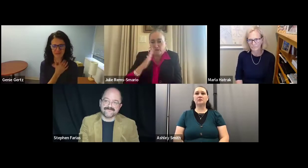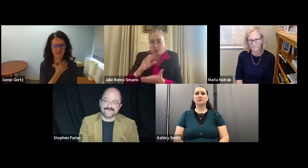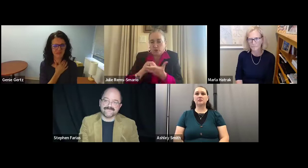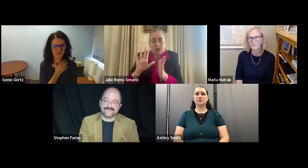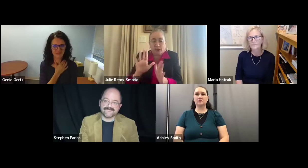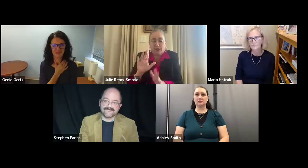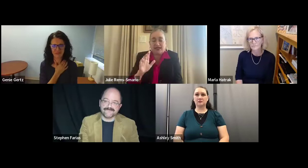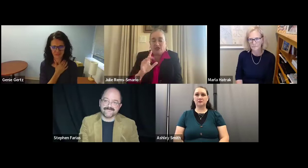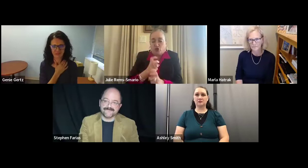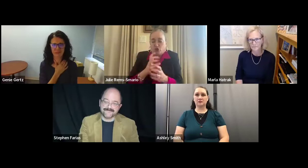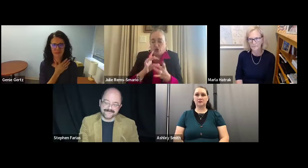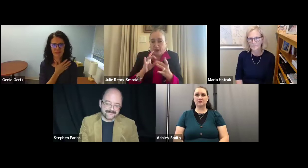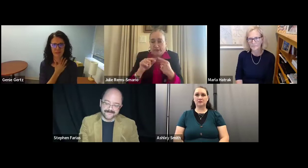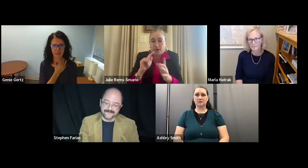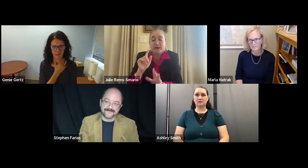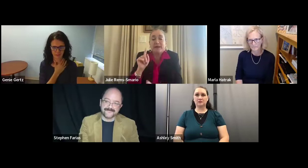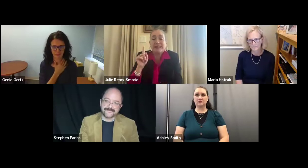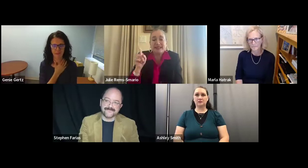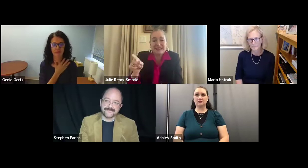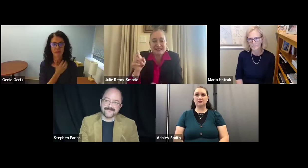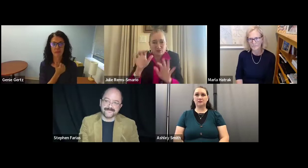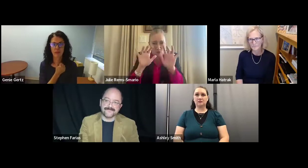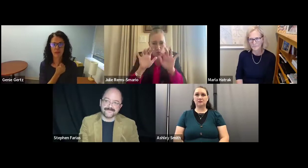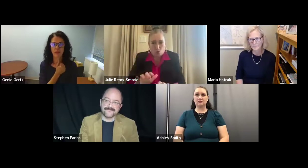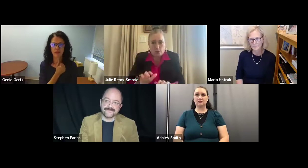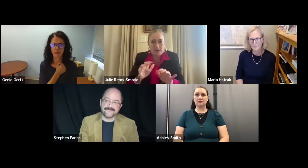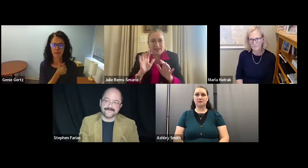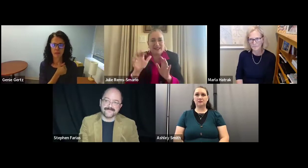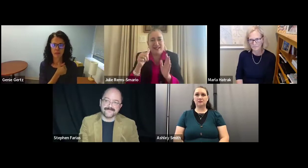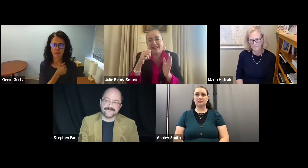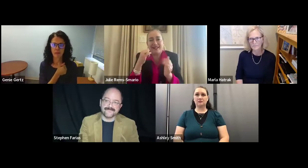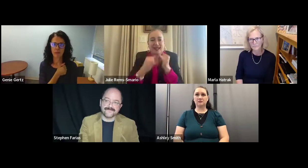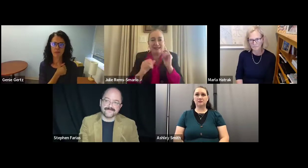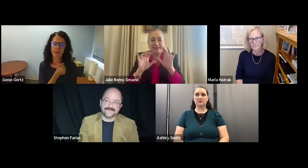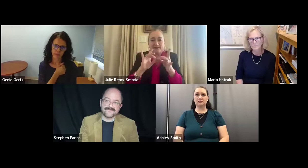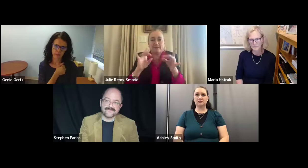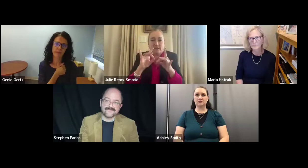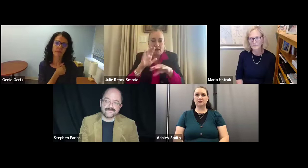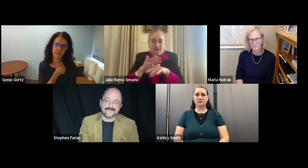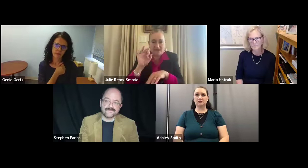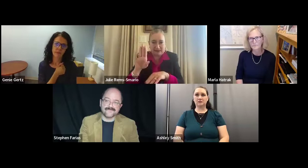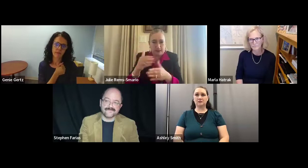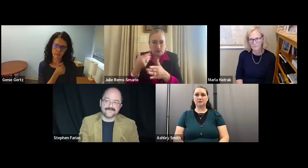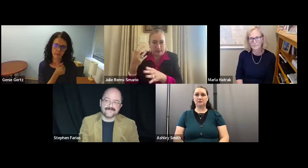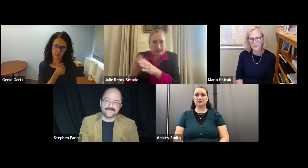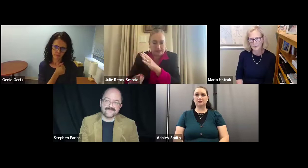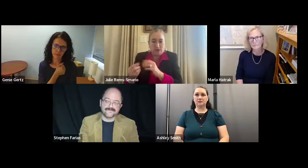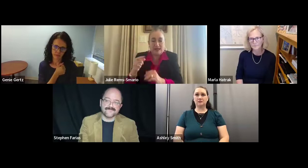whose name was Mark, who was a former student of mine, who I have difficulty speaking about. But one of the last comments on